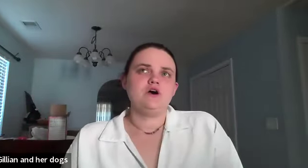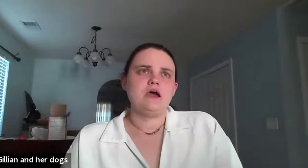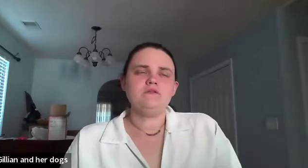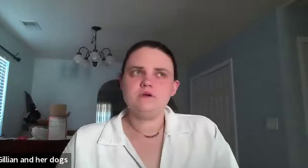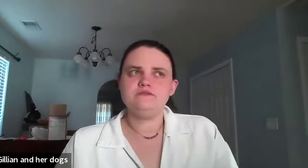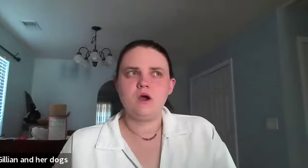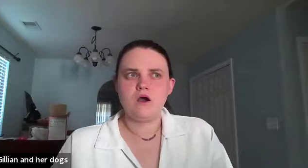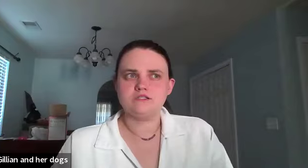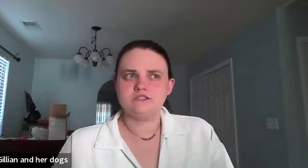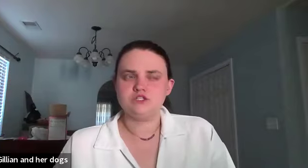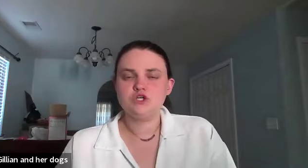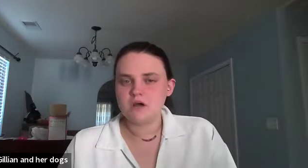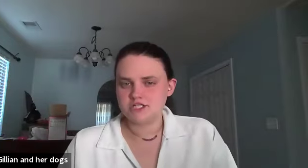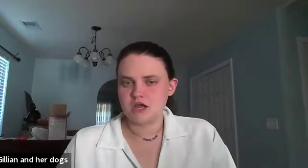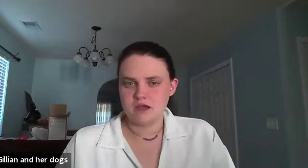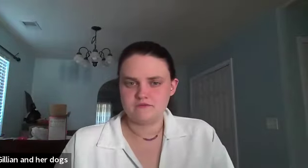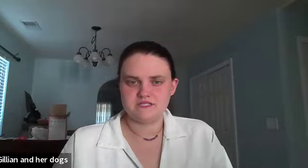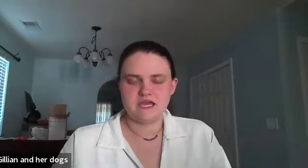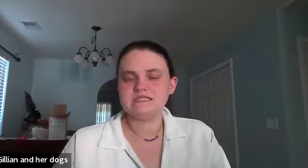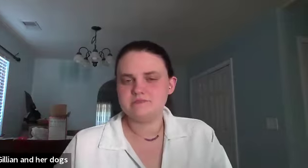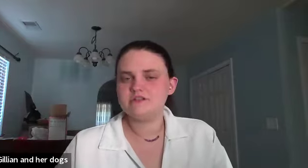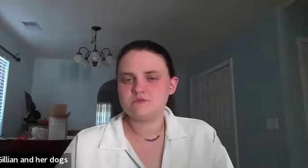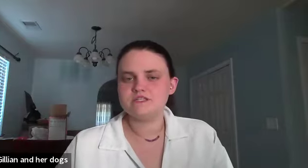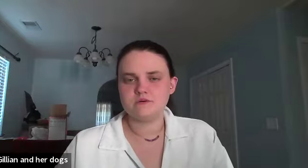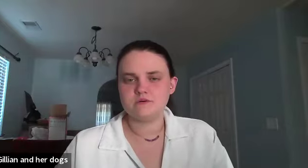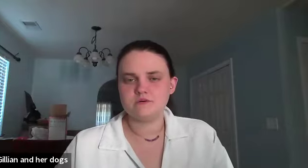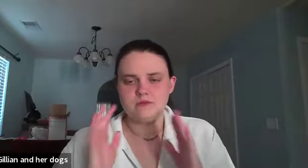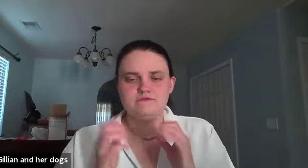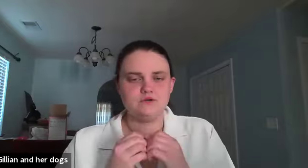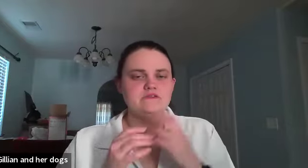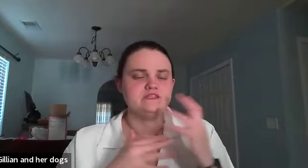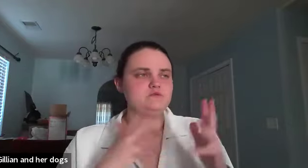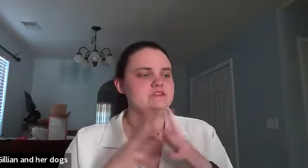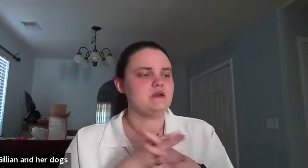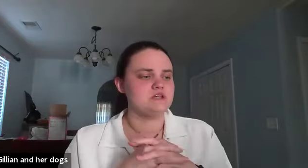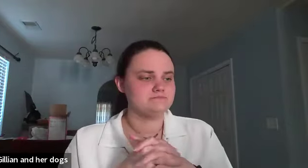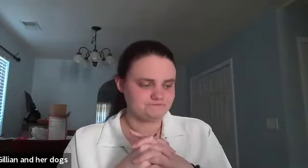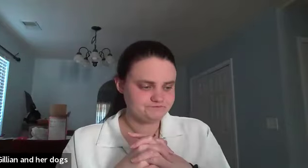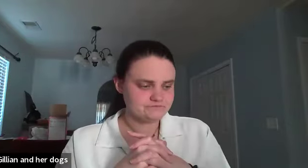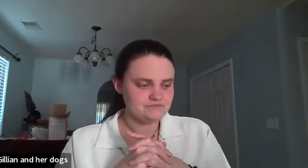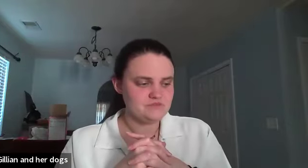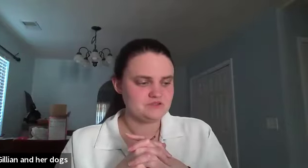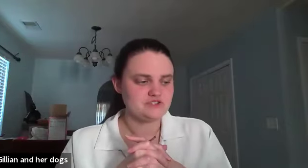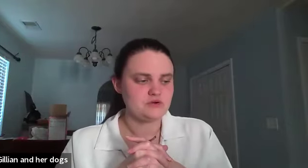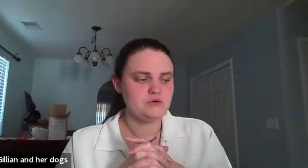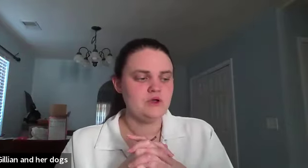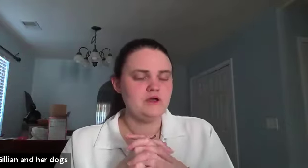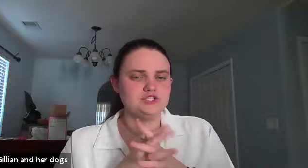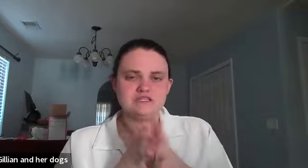So, I don't think we've talked too much about this yet. Typically, is when we start with talk about food that this is when this comes up. So, just